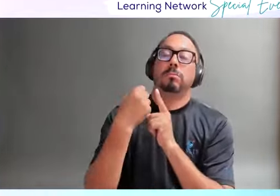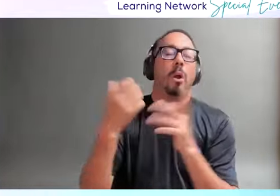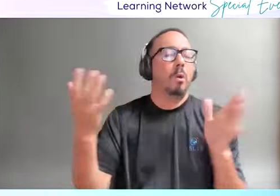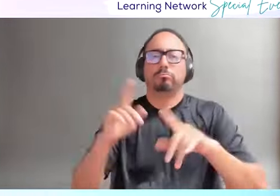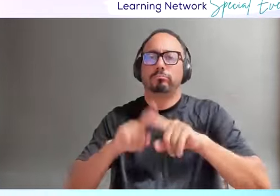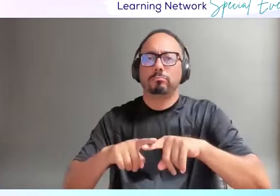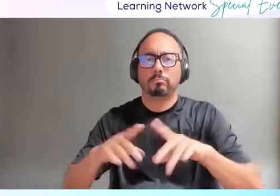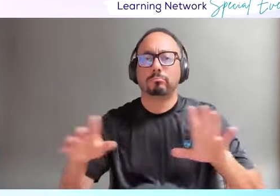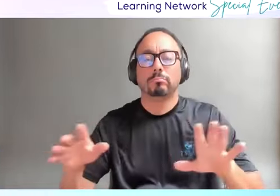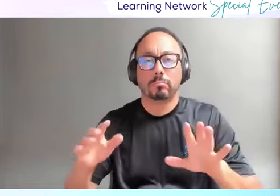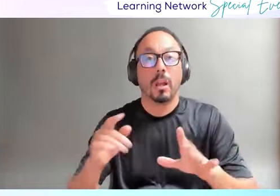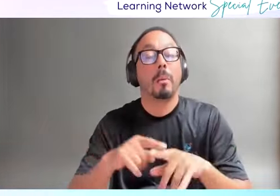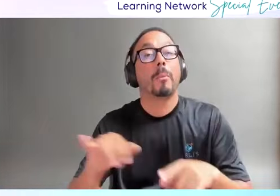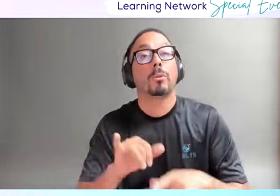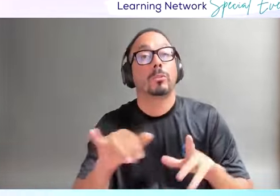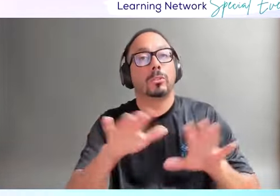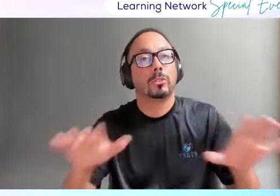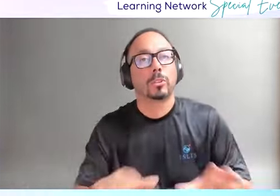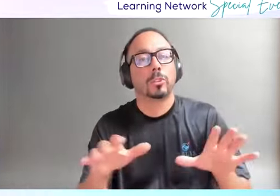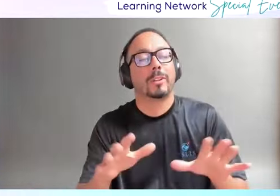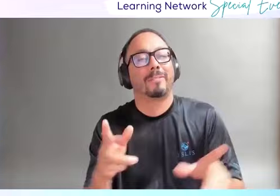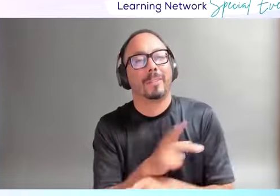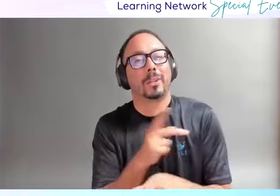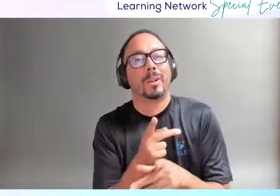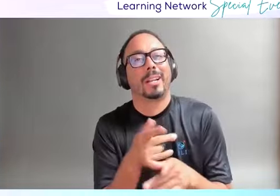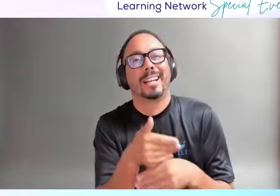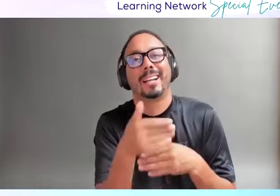can encouragingly figure out next steps and say that you'll come back to it.